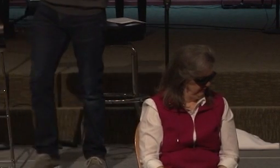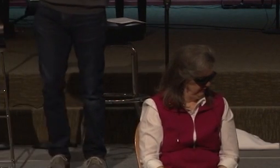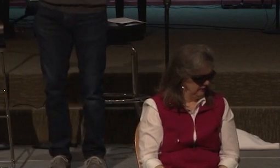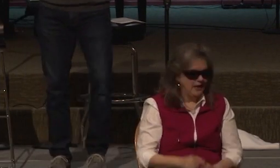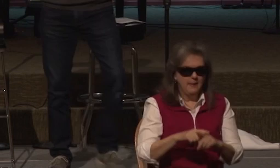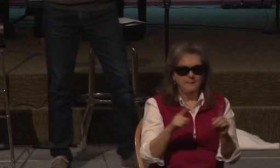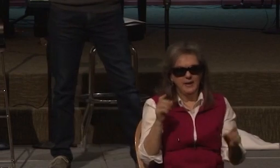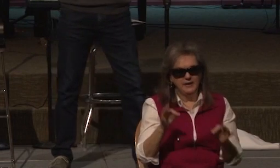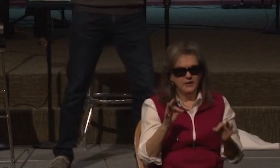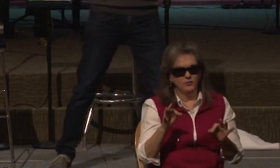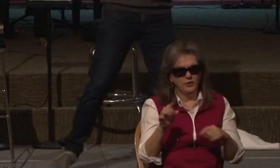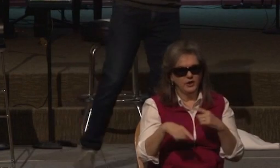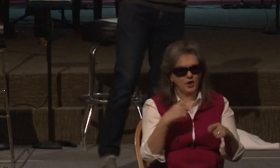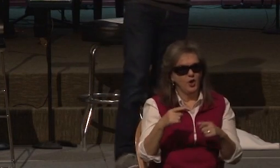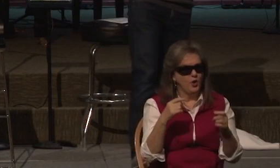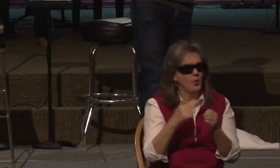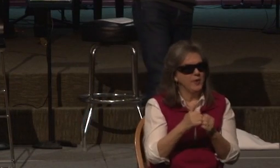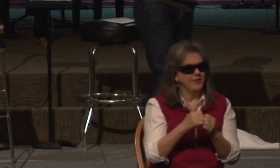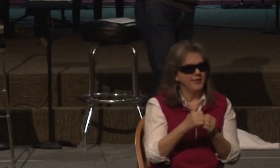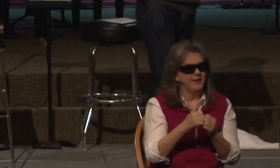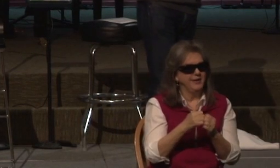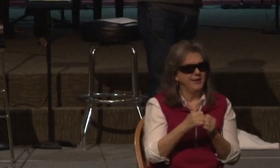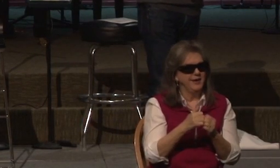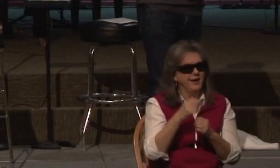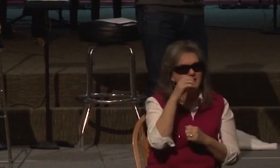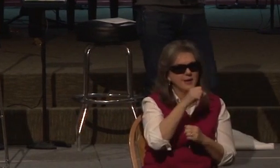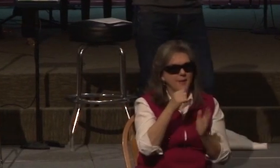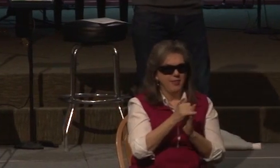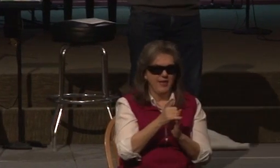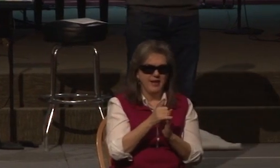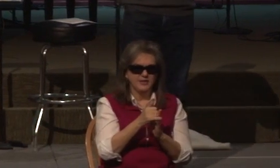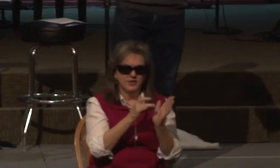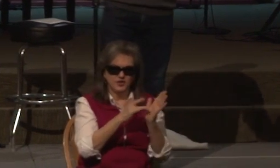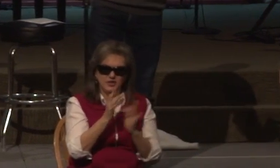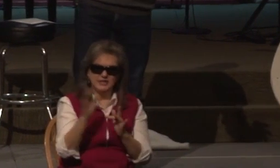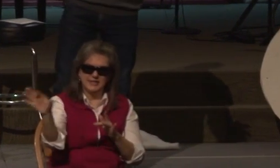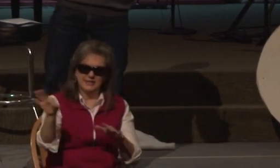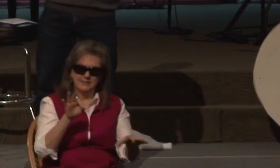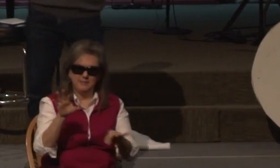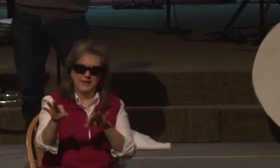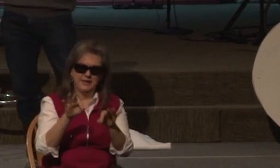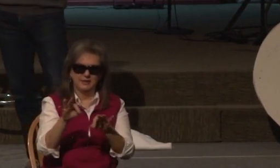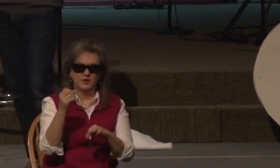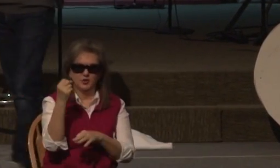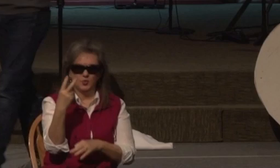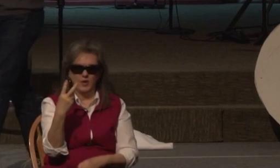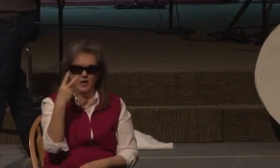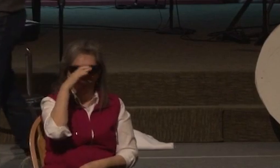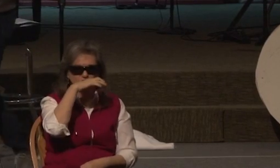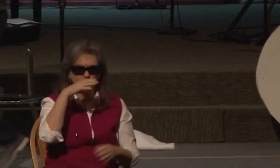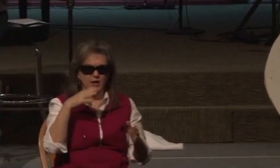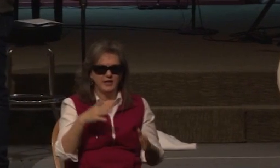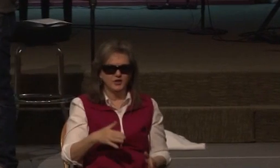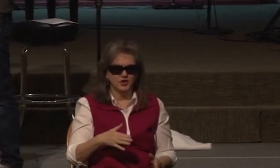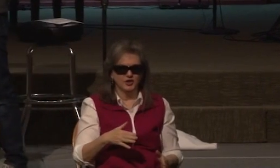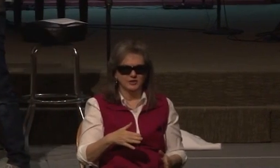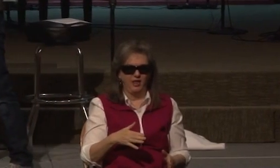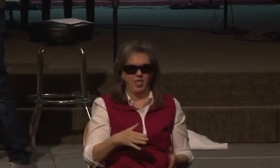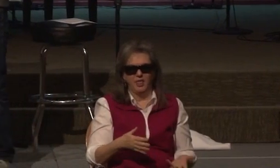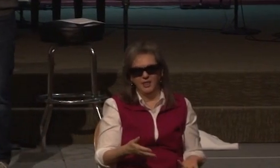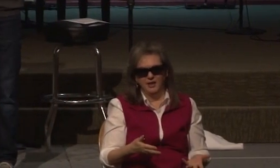But if we go off of the assumption that Jesus recruited 12 strangers, then we're really left